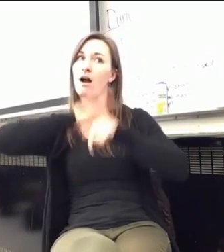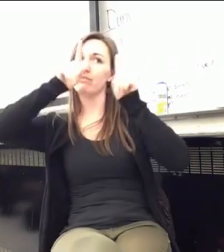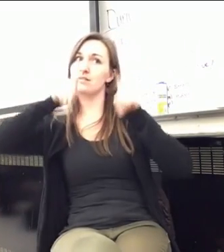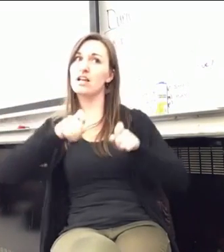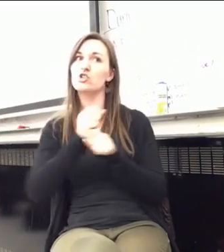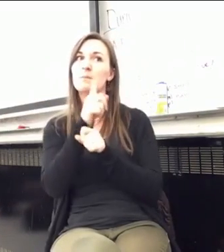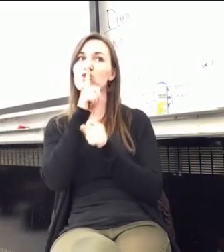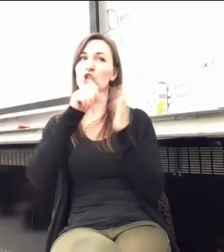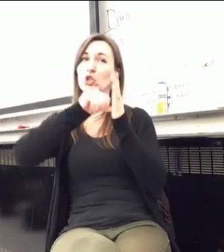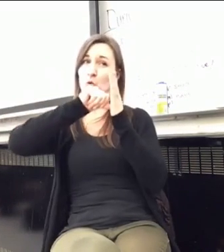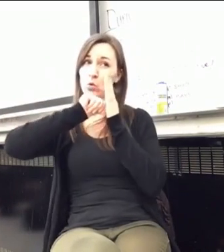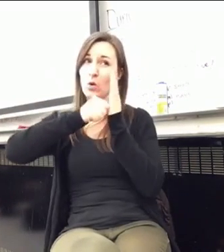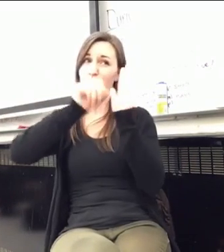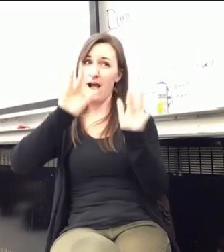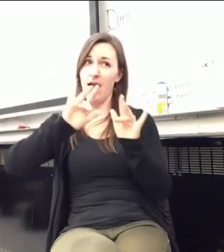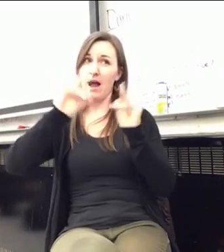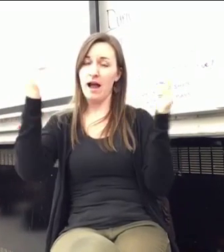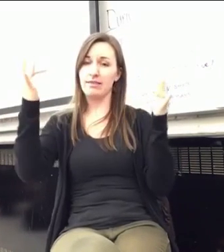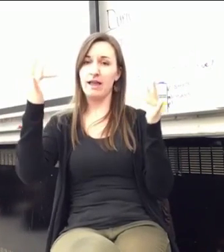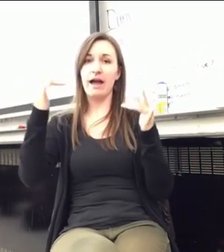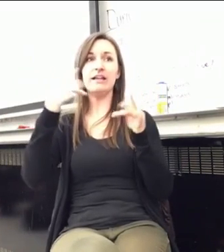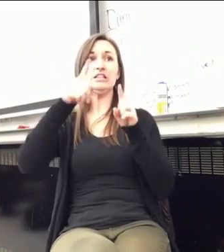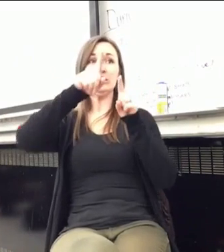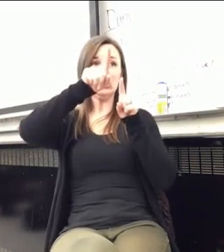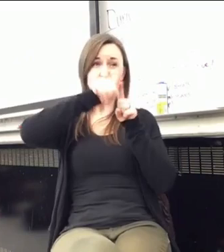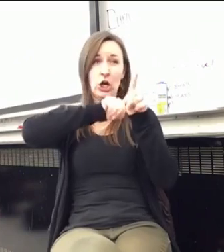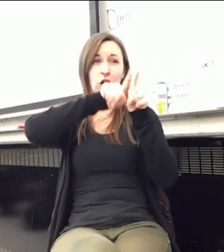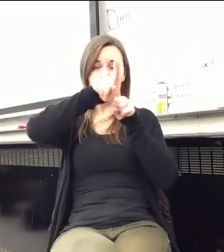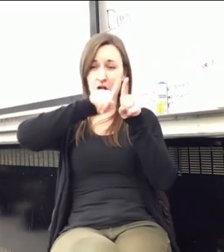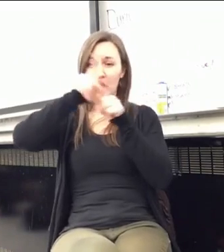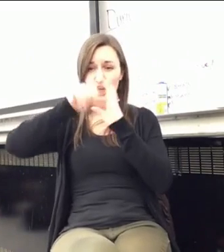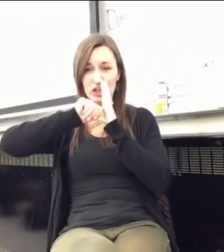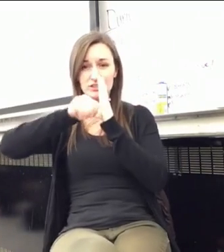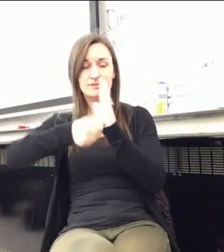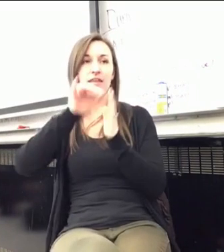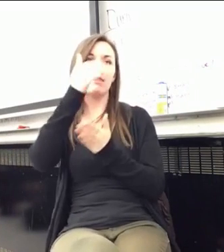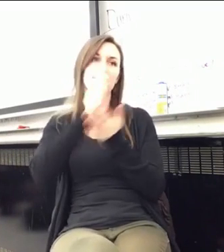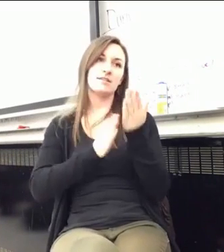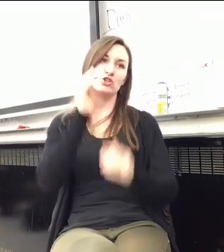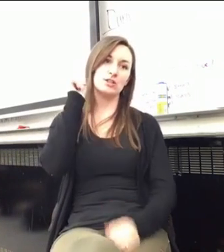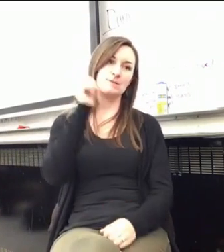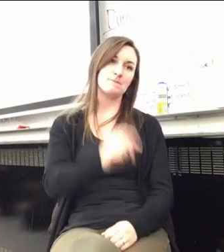you highlight, double, triple star this section.